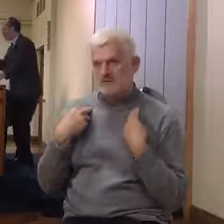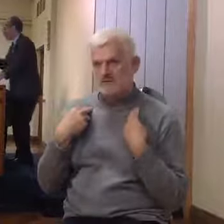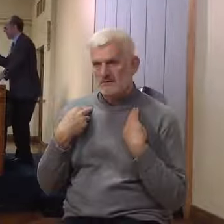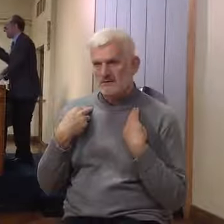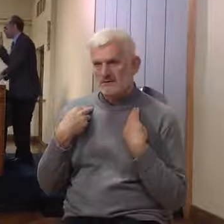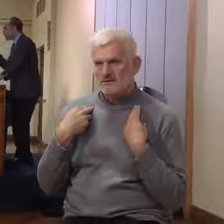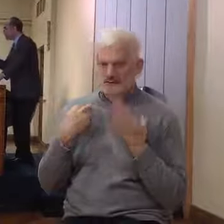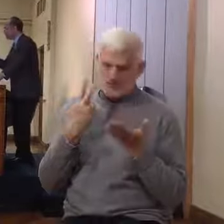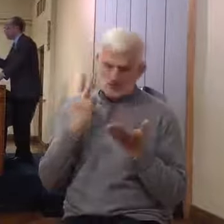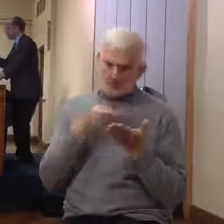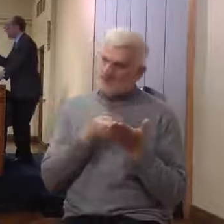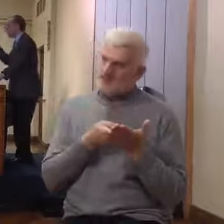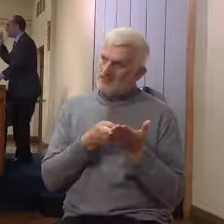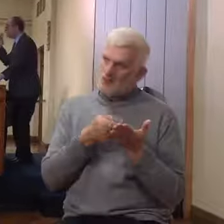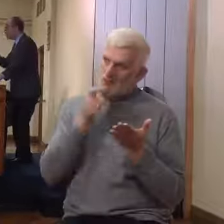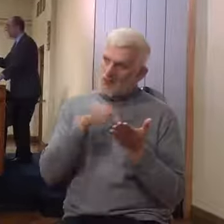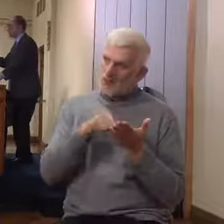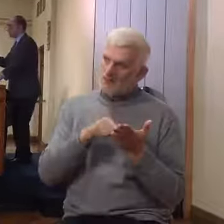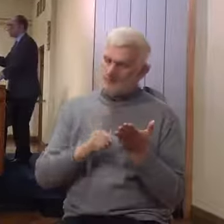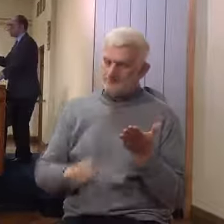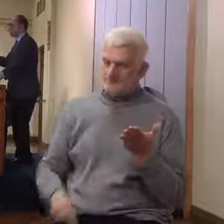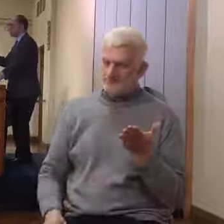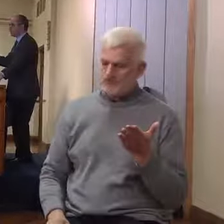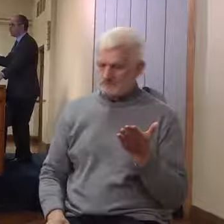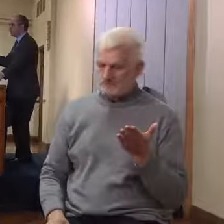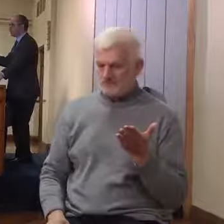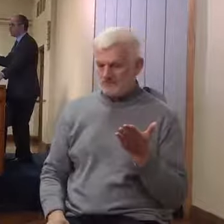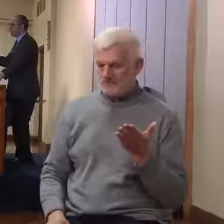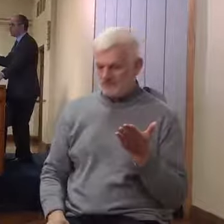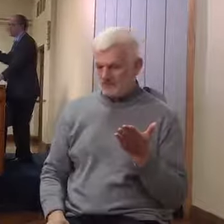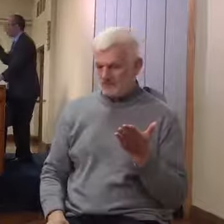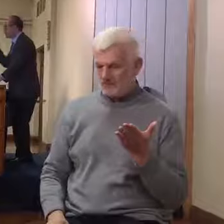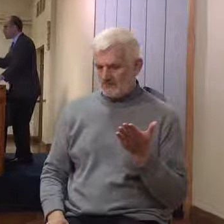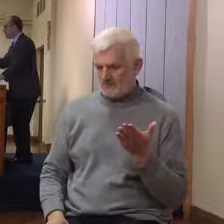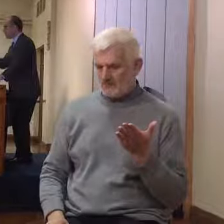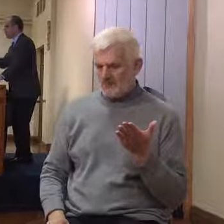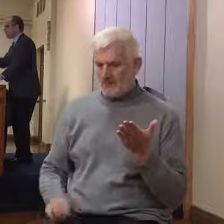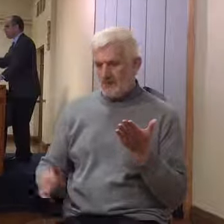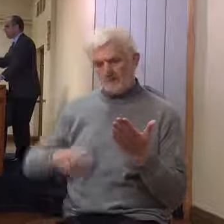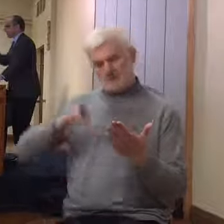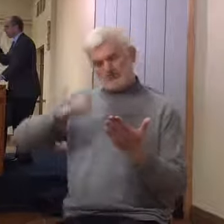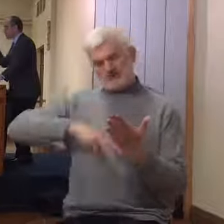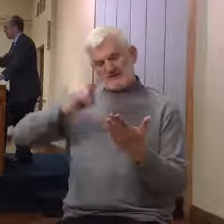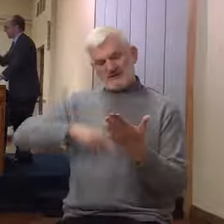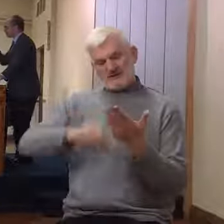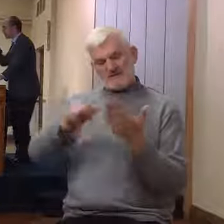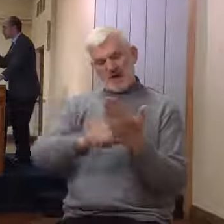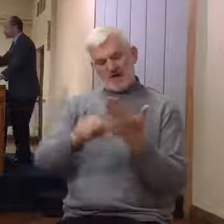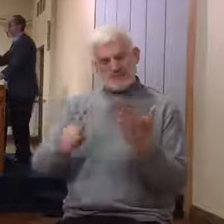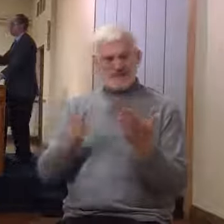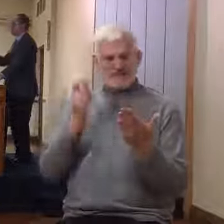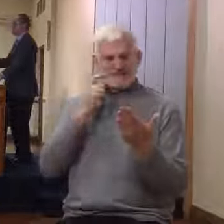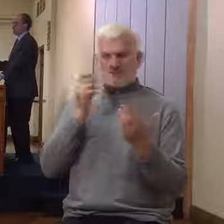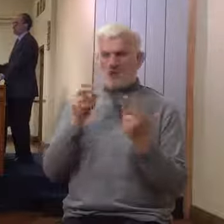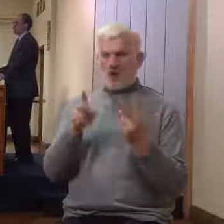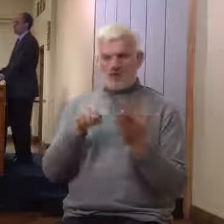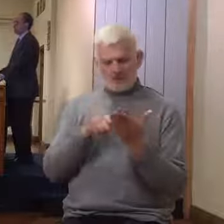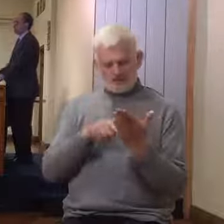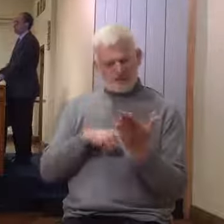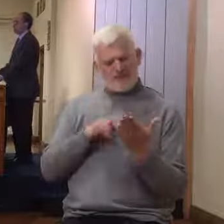never, and never, in my simple understanding of the Bible, is never with negative